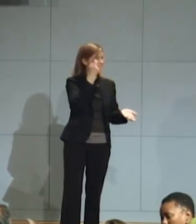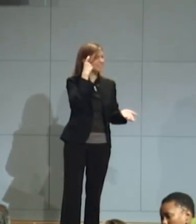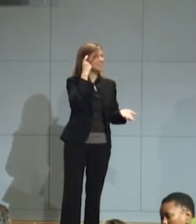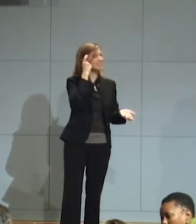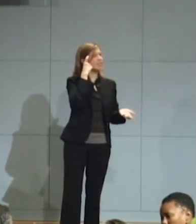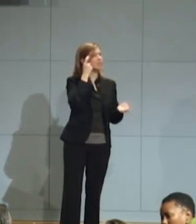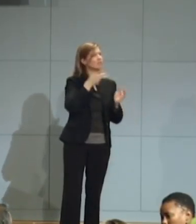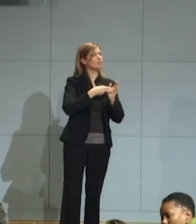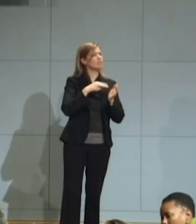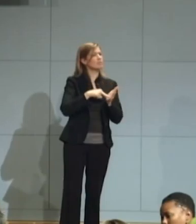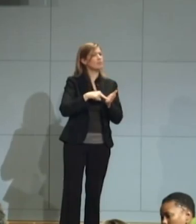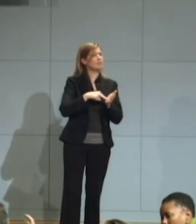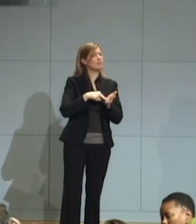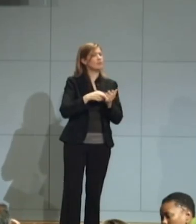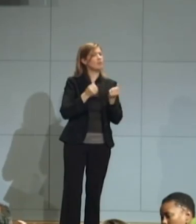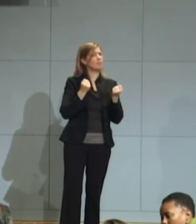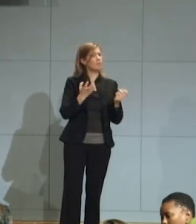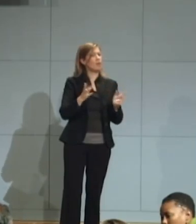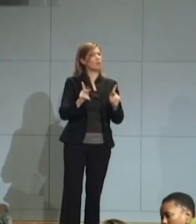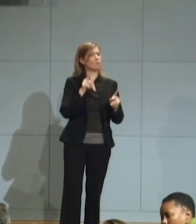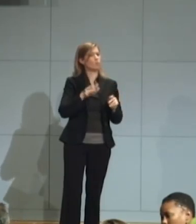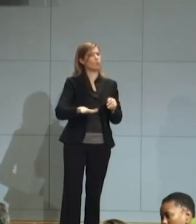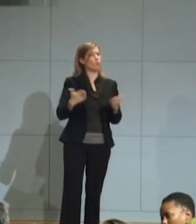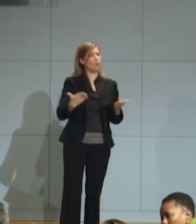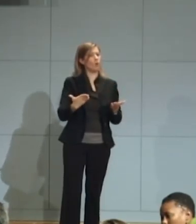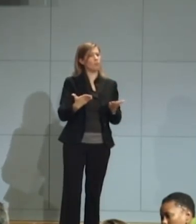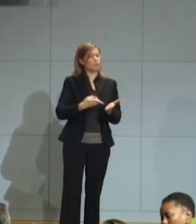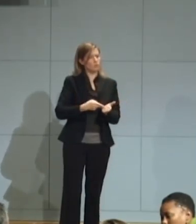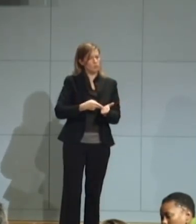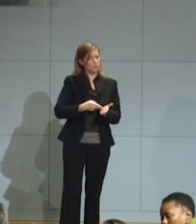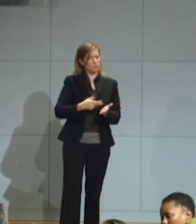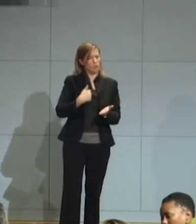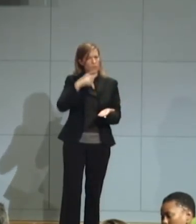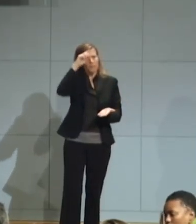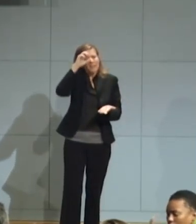believed in equality. Out of one side of our mouth, we were saying that we